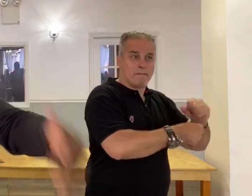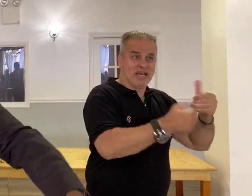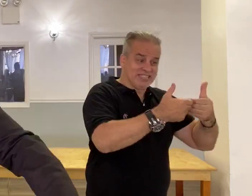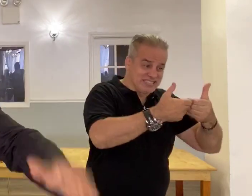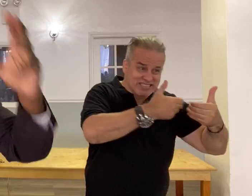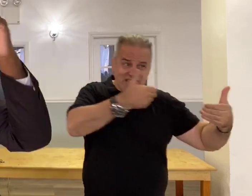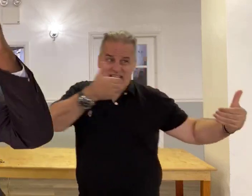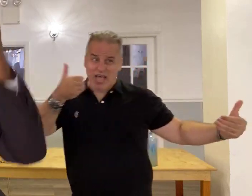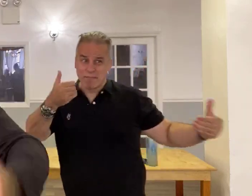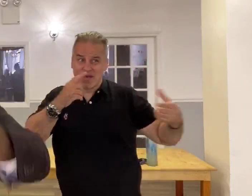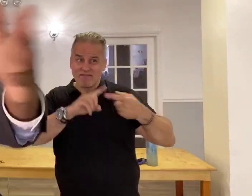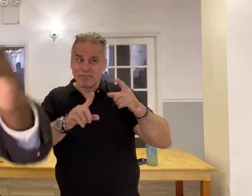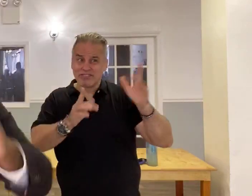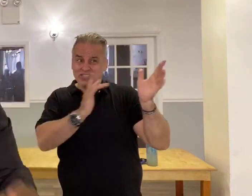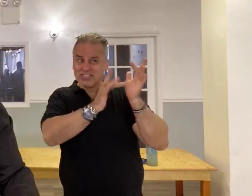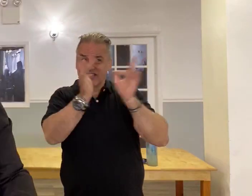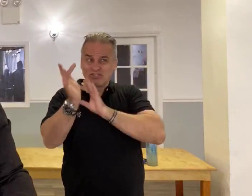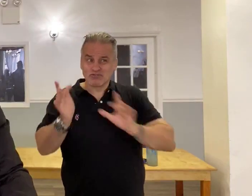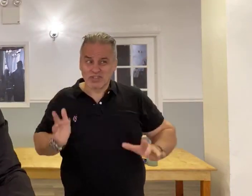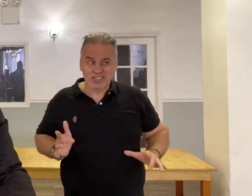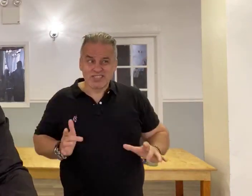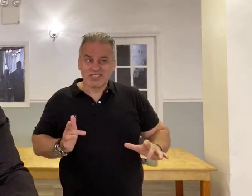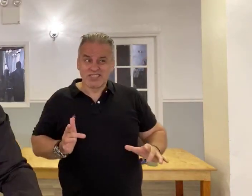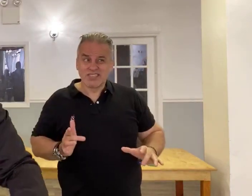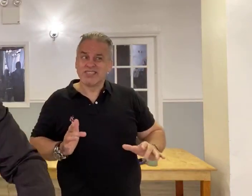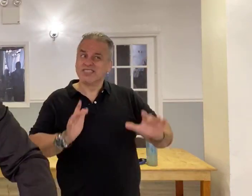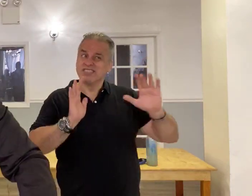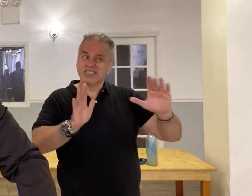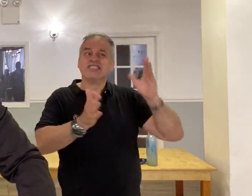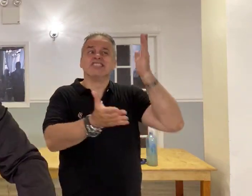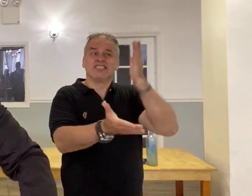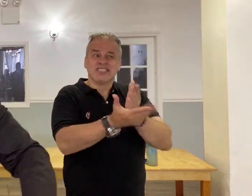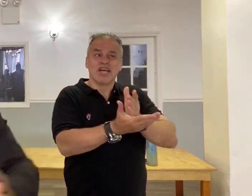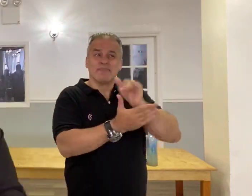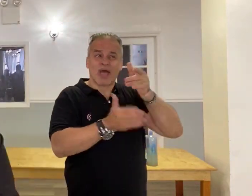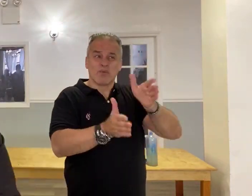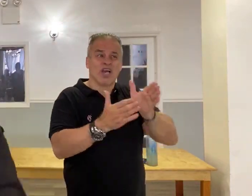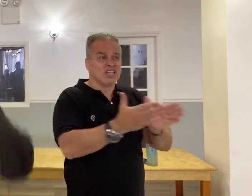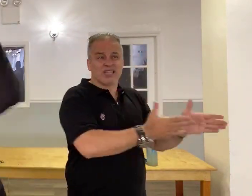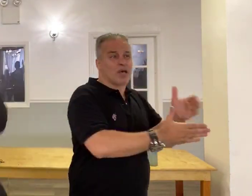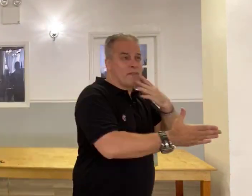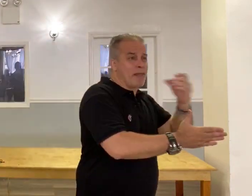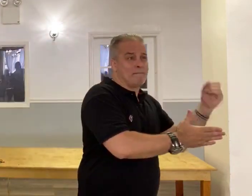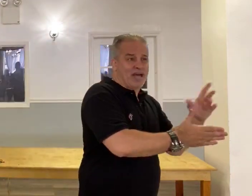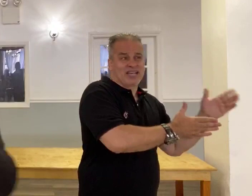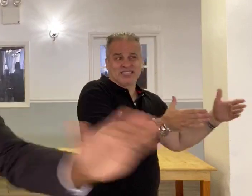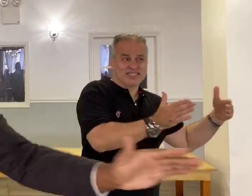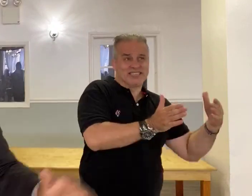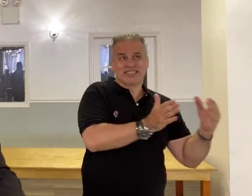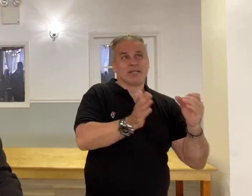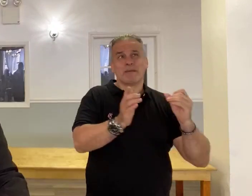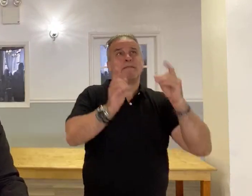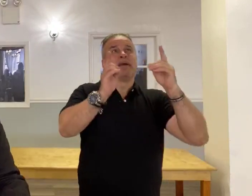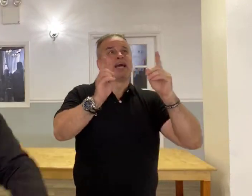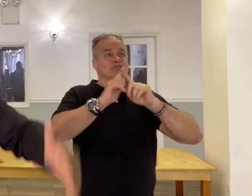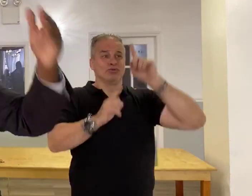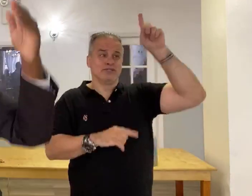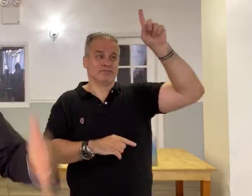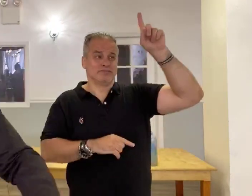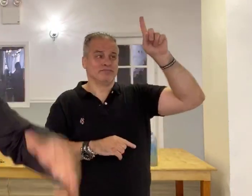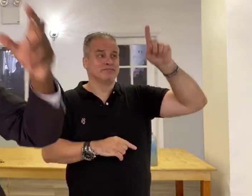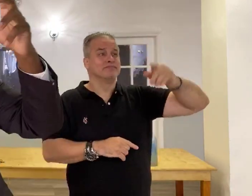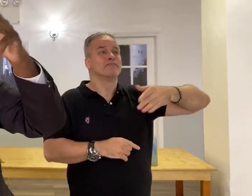to fail to achieve the will of God for your life. It would be better for you to say goodbye to that